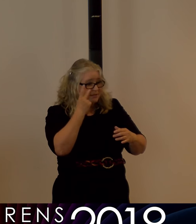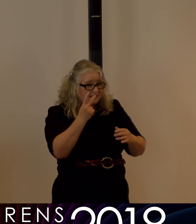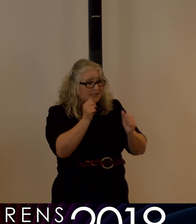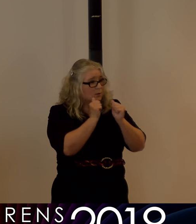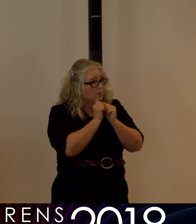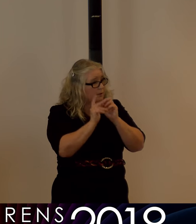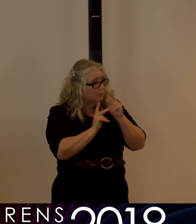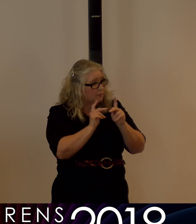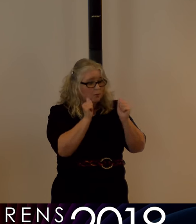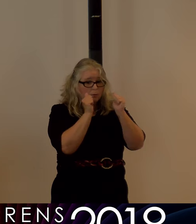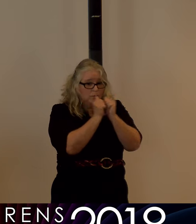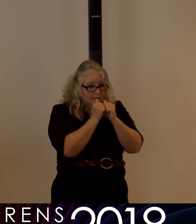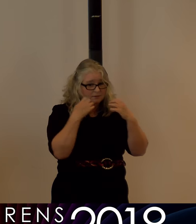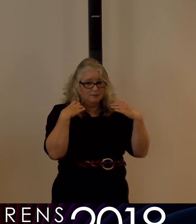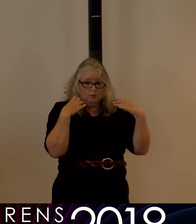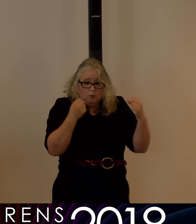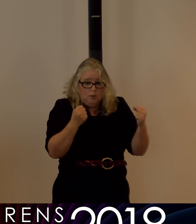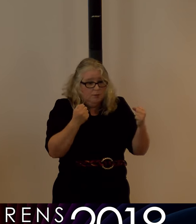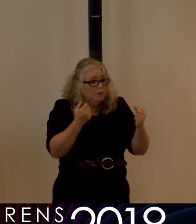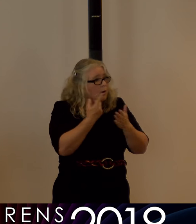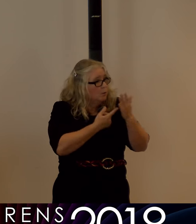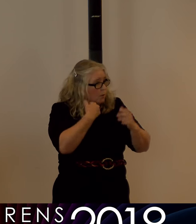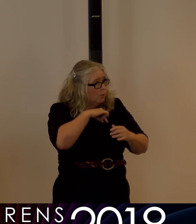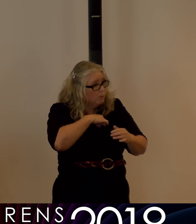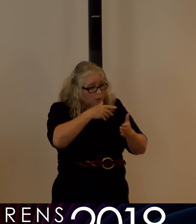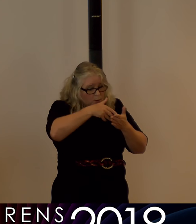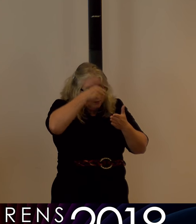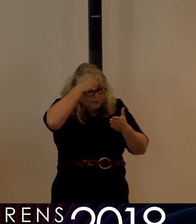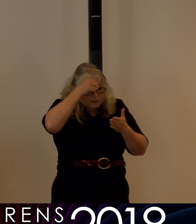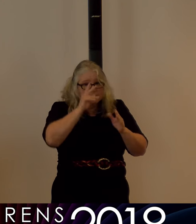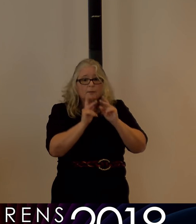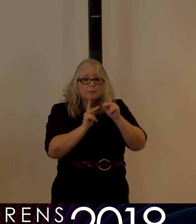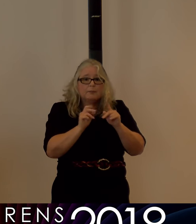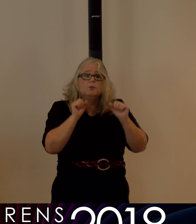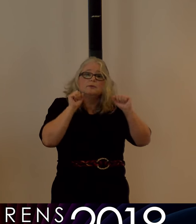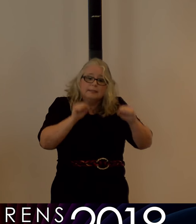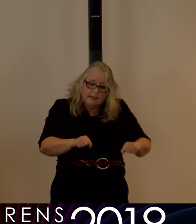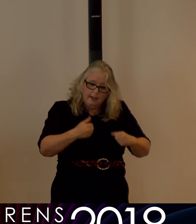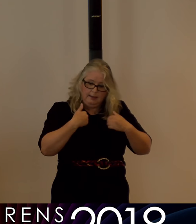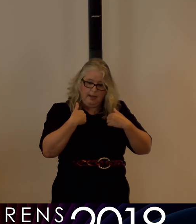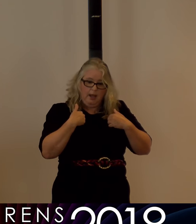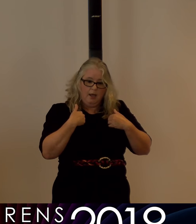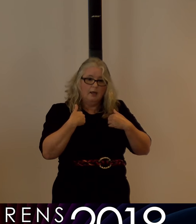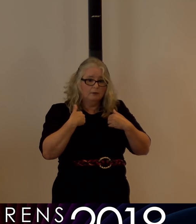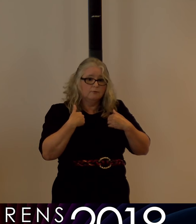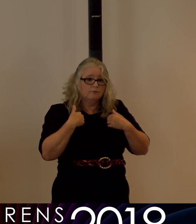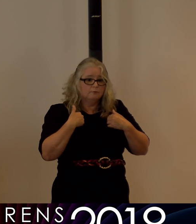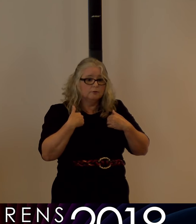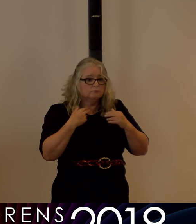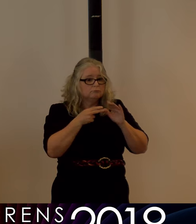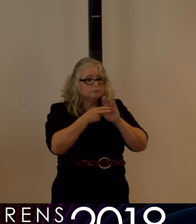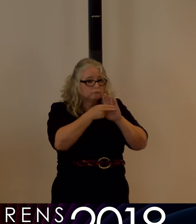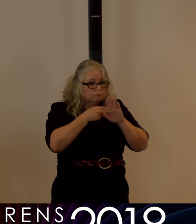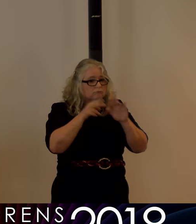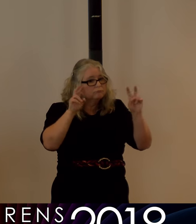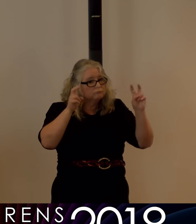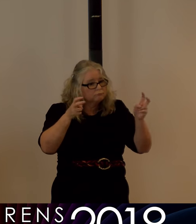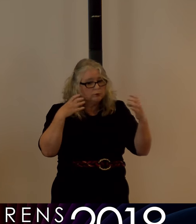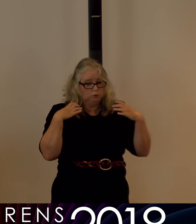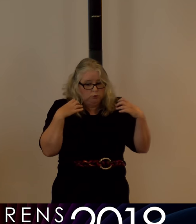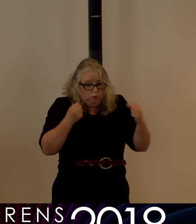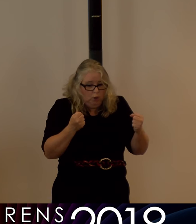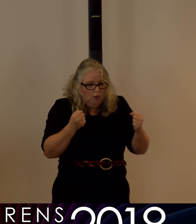learning now is that people can have true CHARGE syndrome and have a very small subset of these